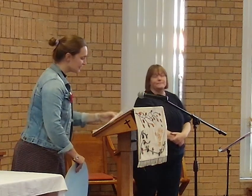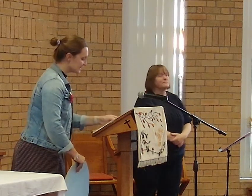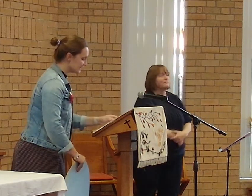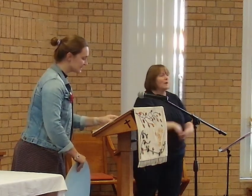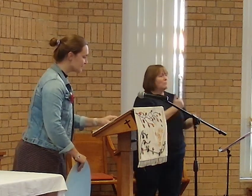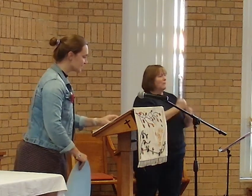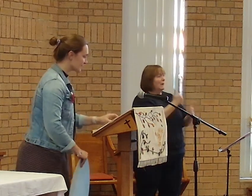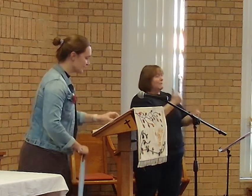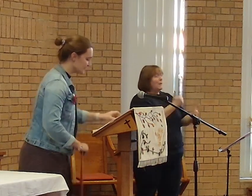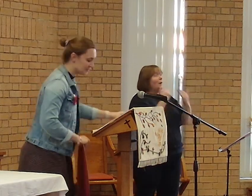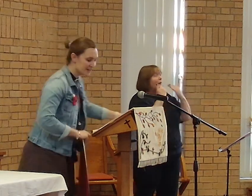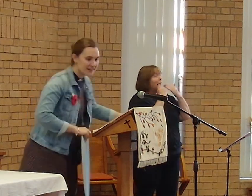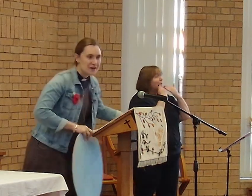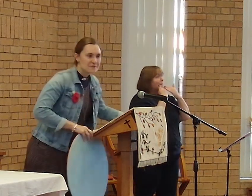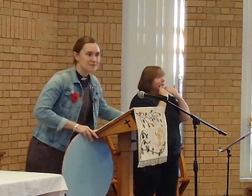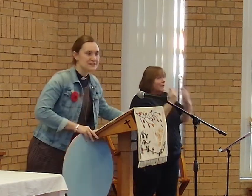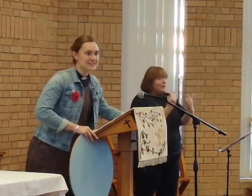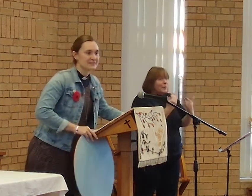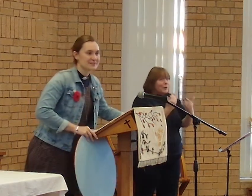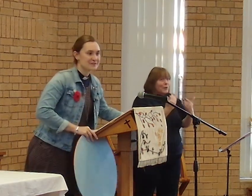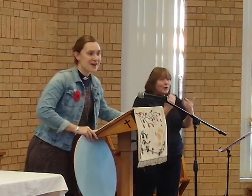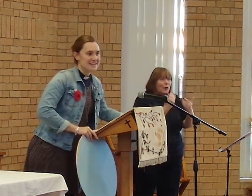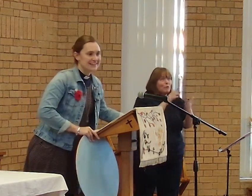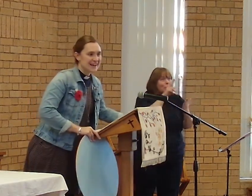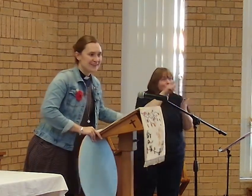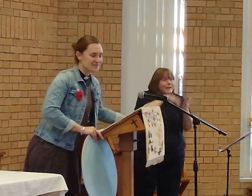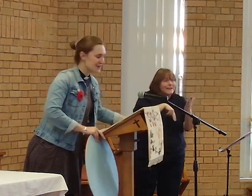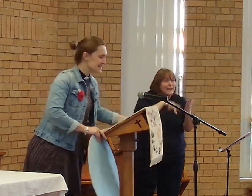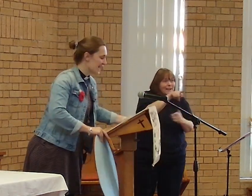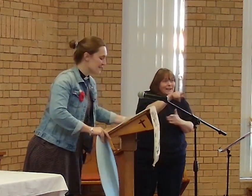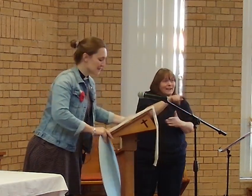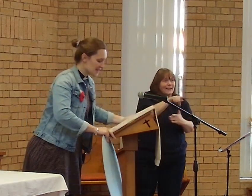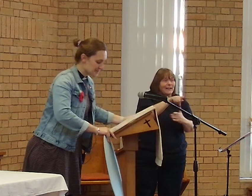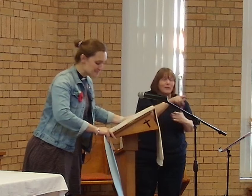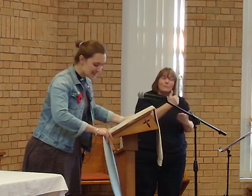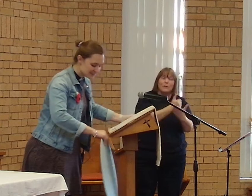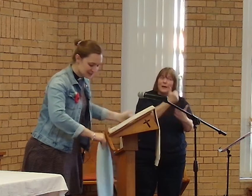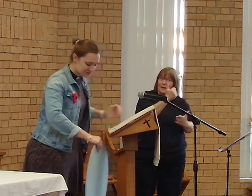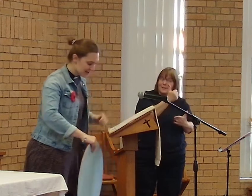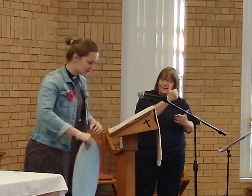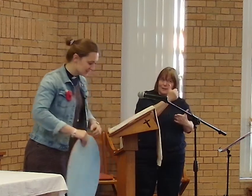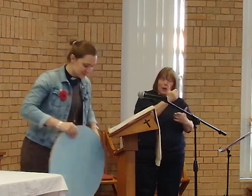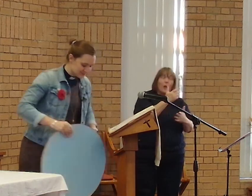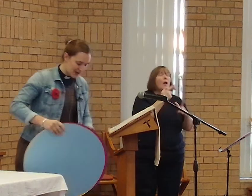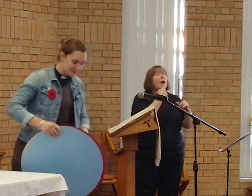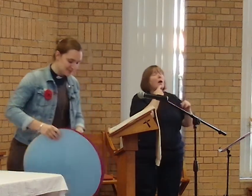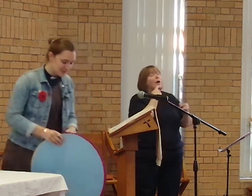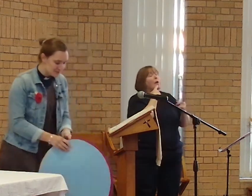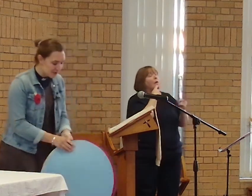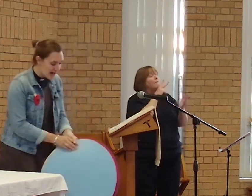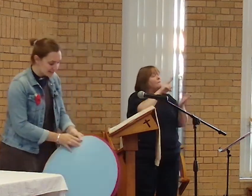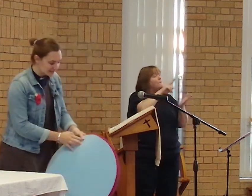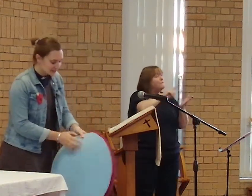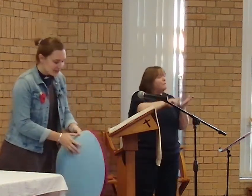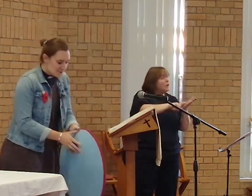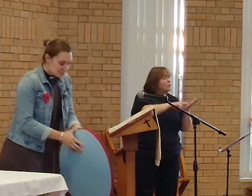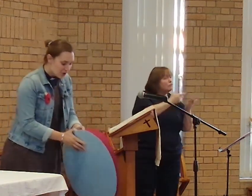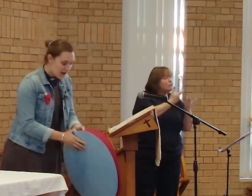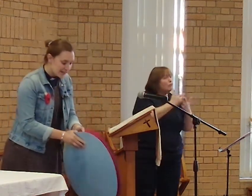Brilliant. Oh, thank you so much, guys, for reading. That's great. And great to have the Message version sometimes as